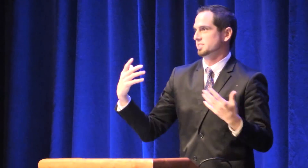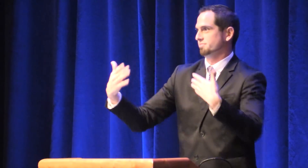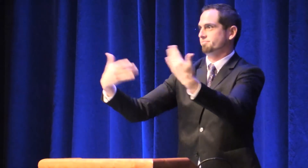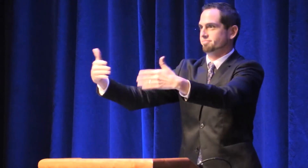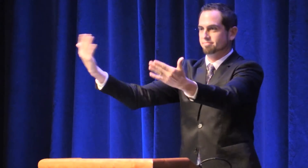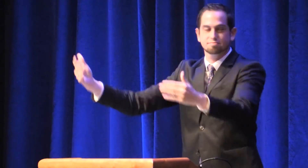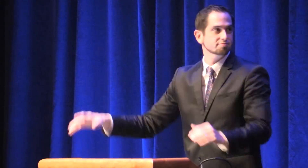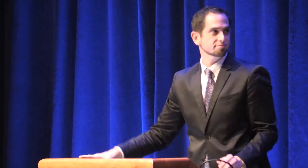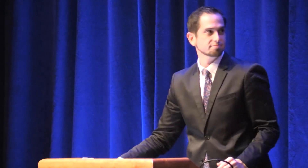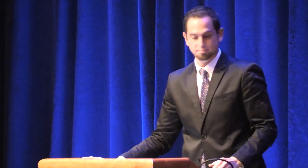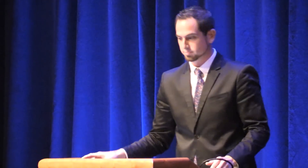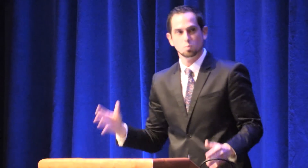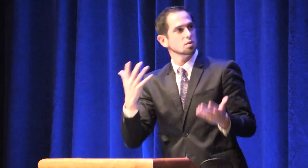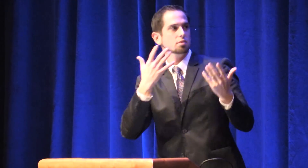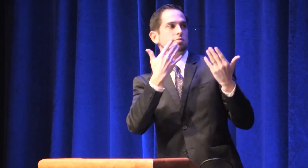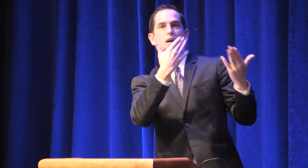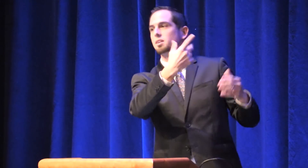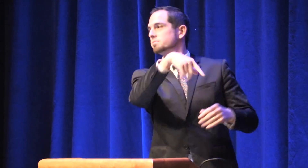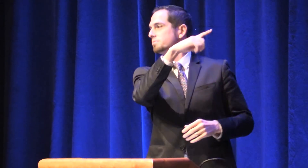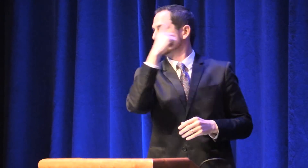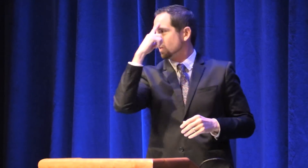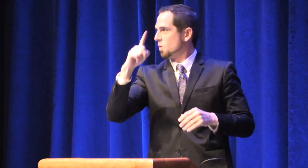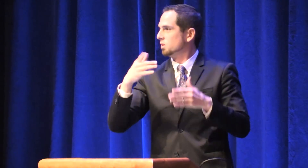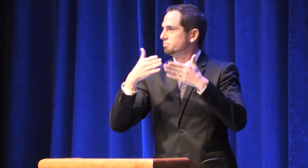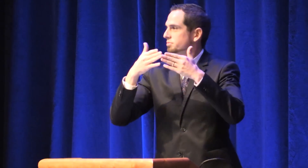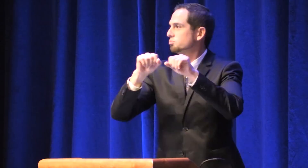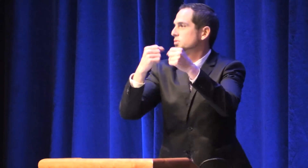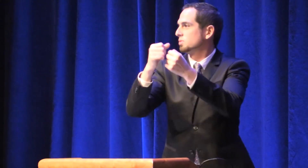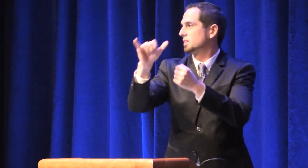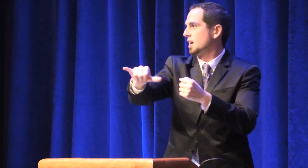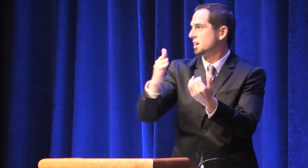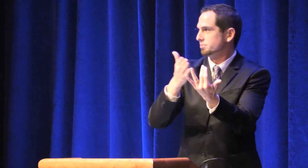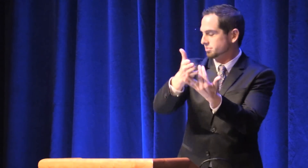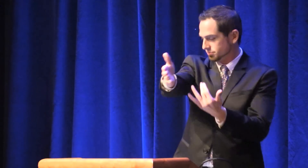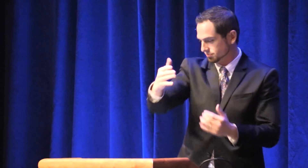This is a place that we can say deaf can and deaf should.